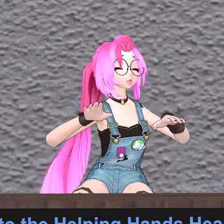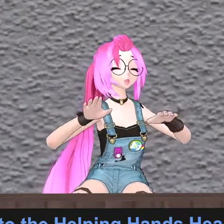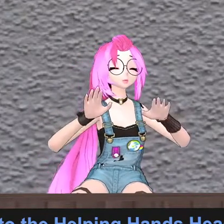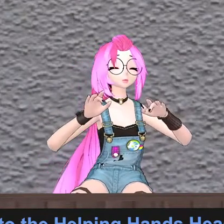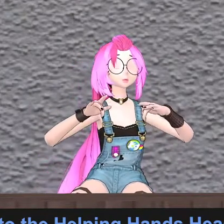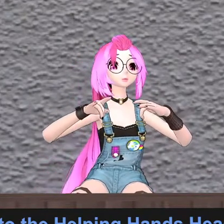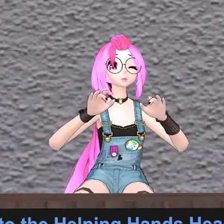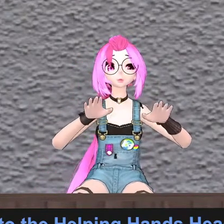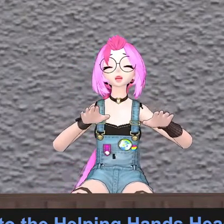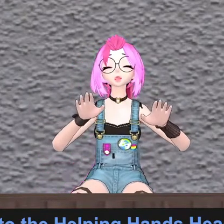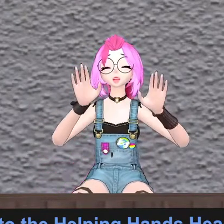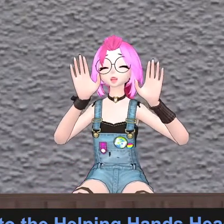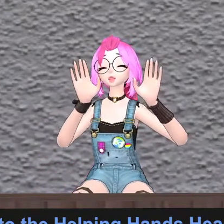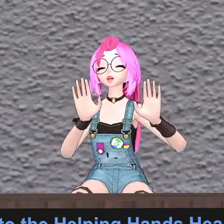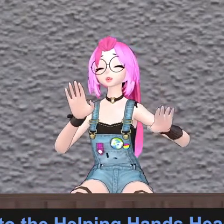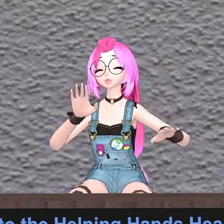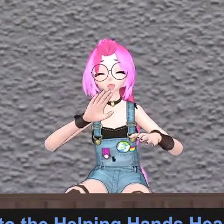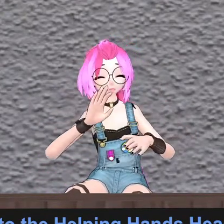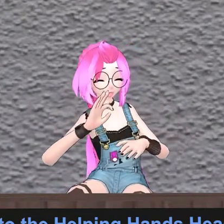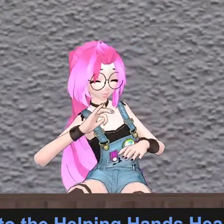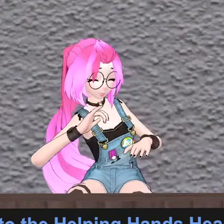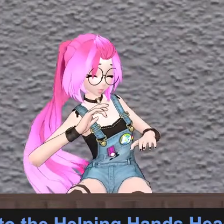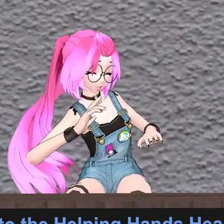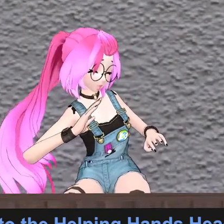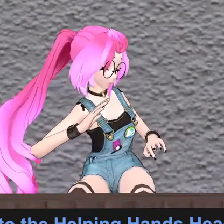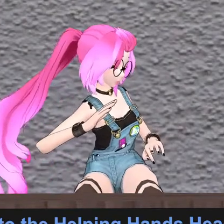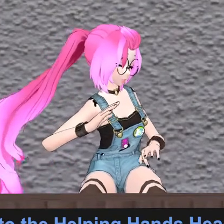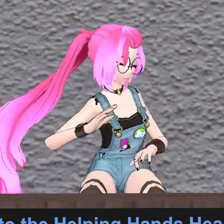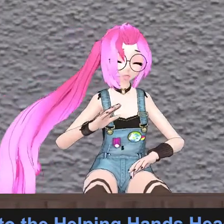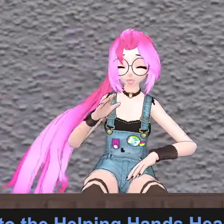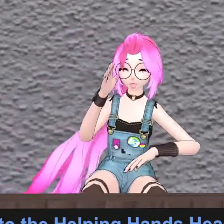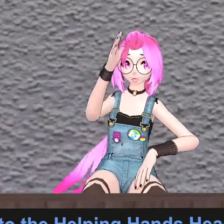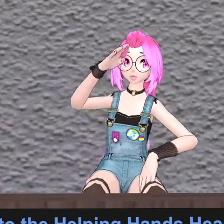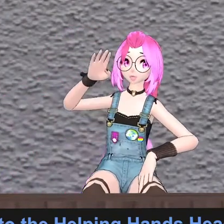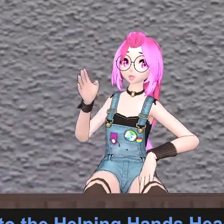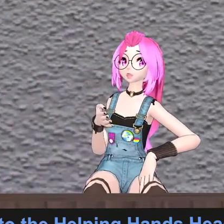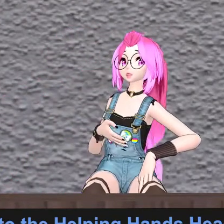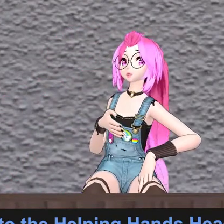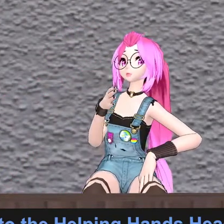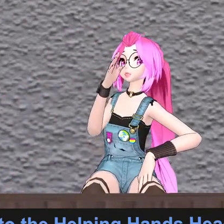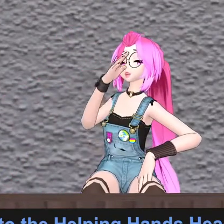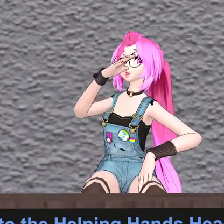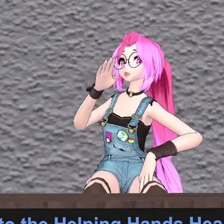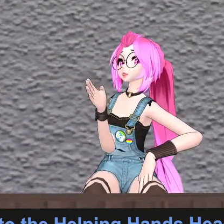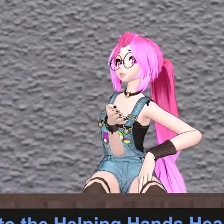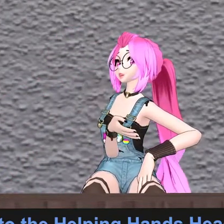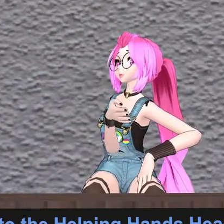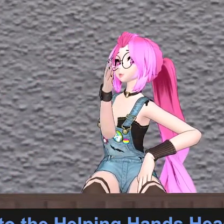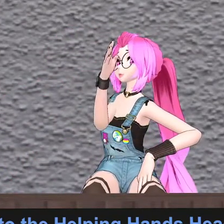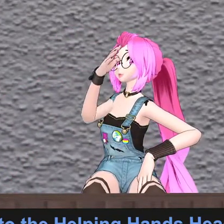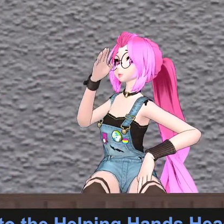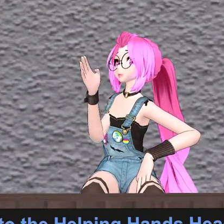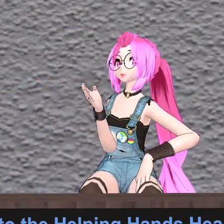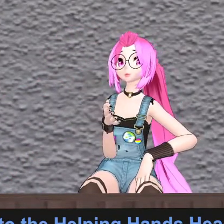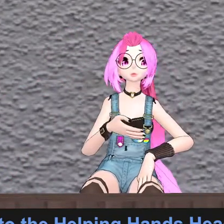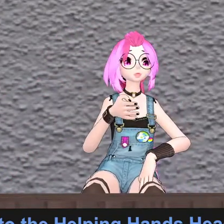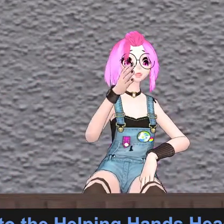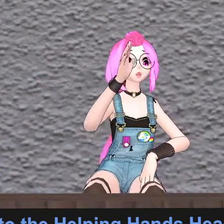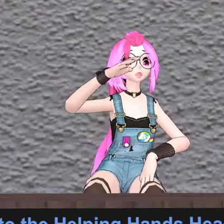Australian. All right. Awesome. Cool. Okay. Is anyone here from Brazil? Let's just see. Is